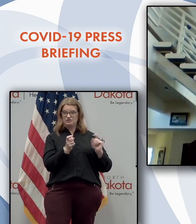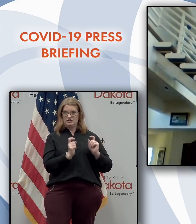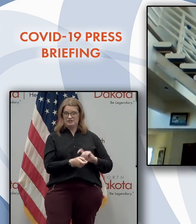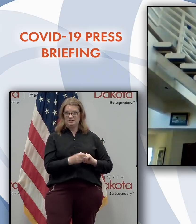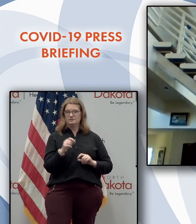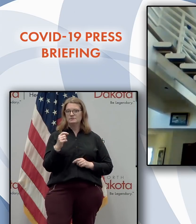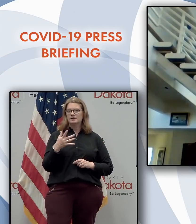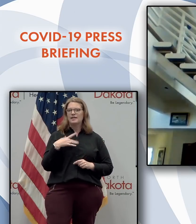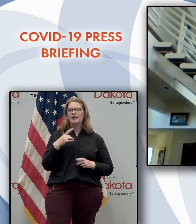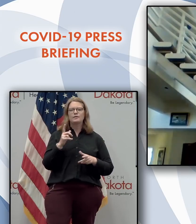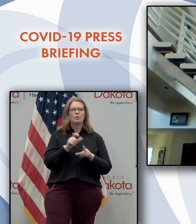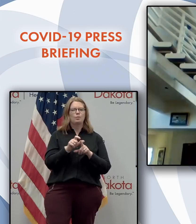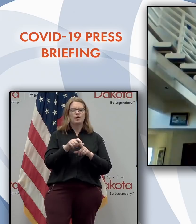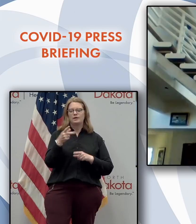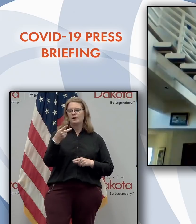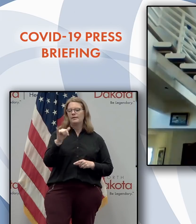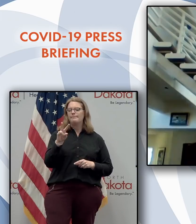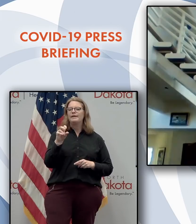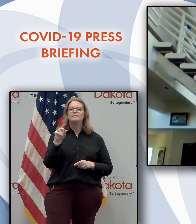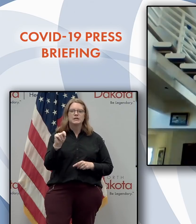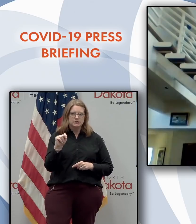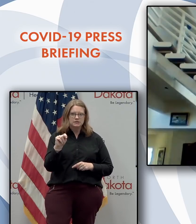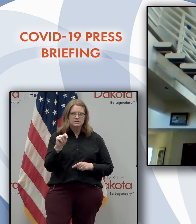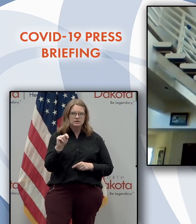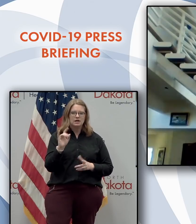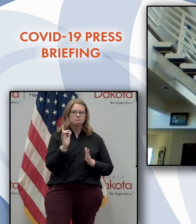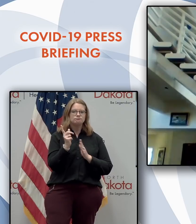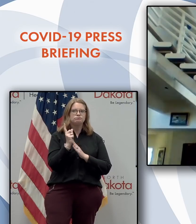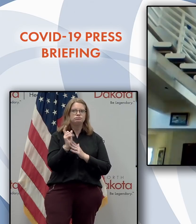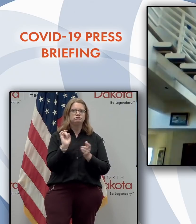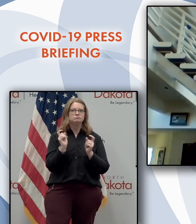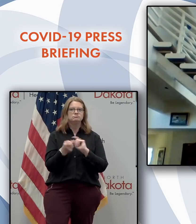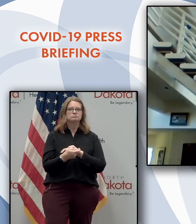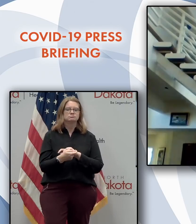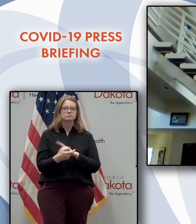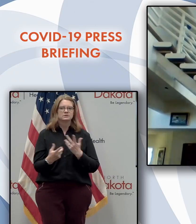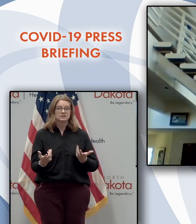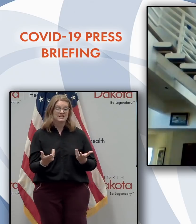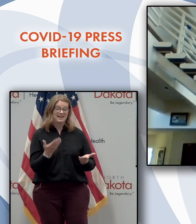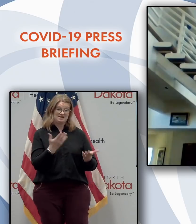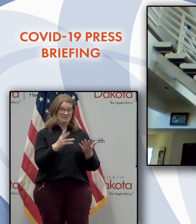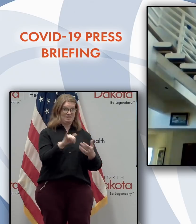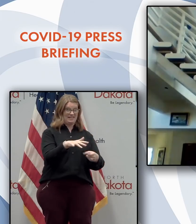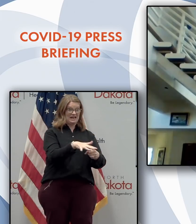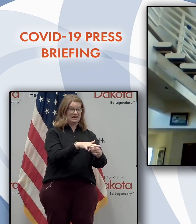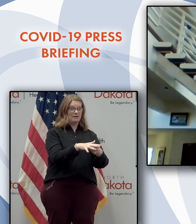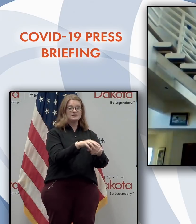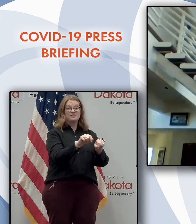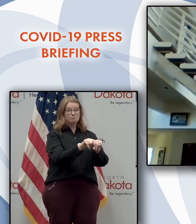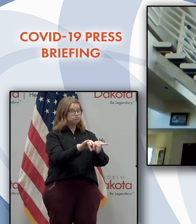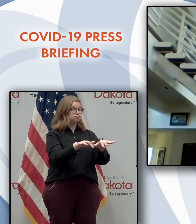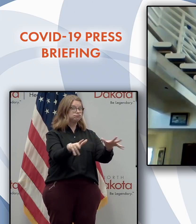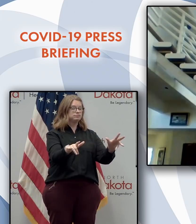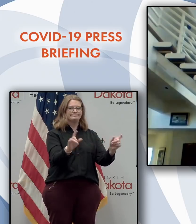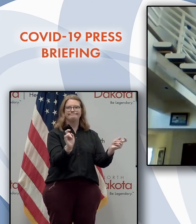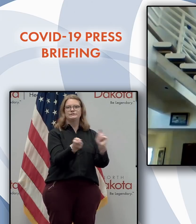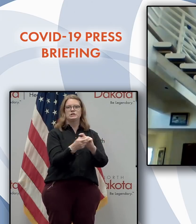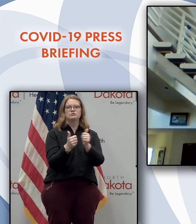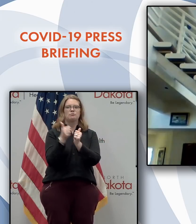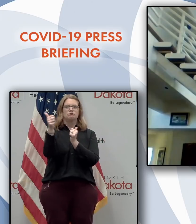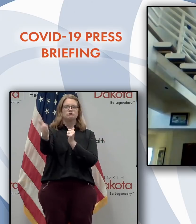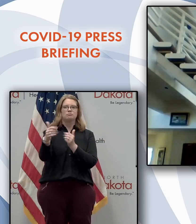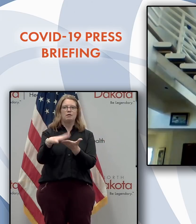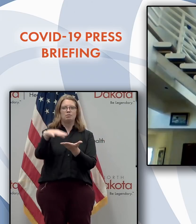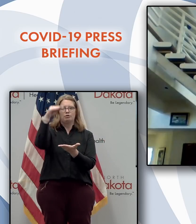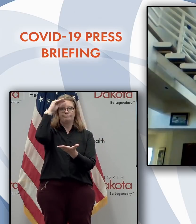word pivot. That is something that an individual campus may need to do in the future. The important